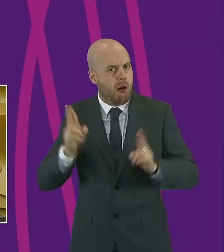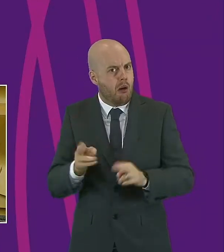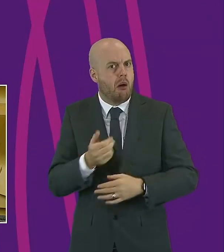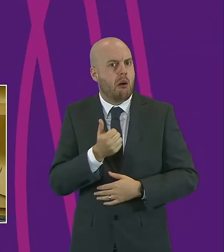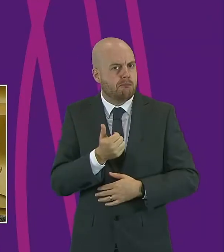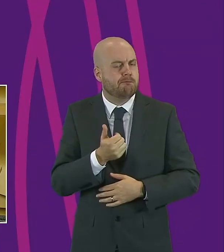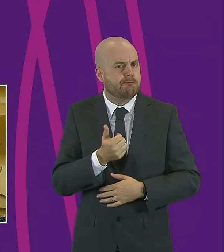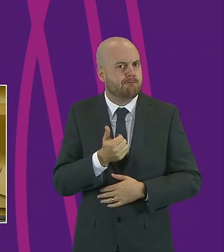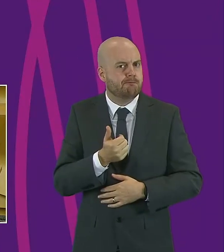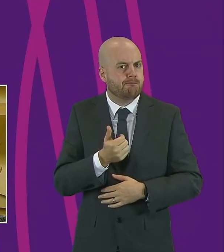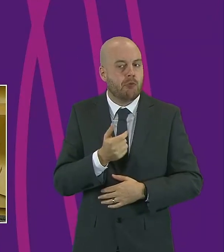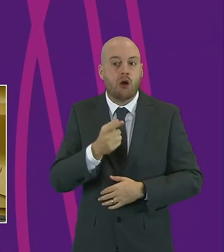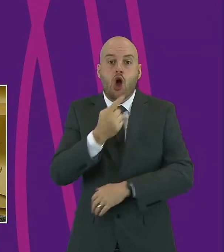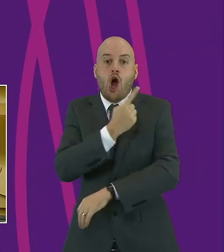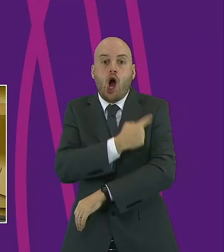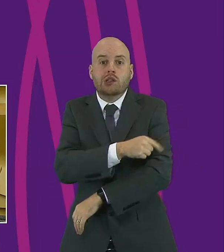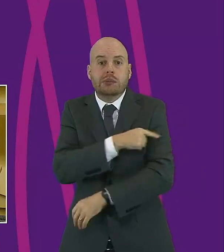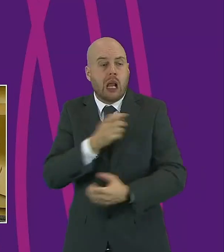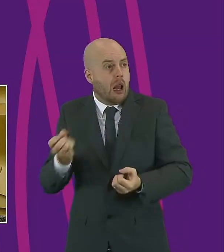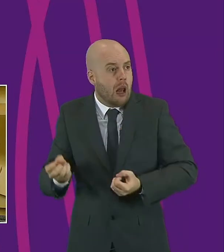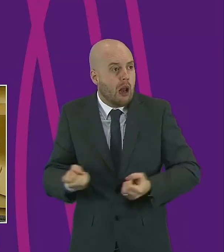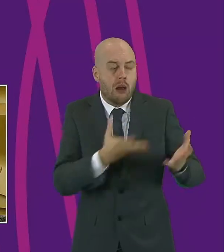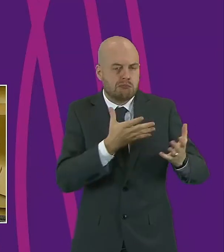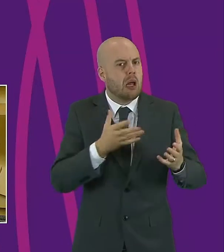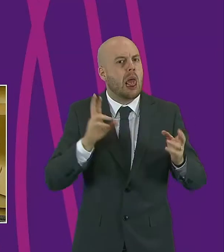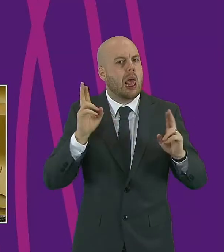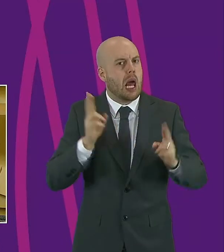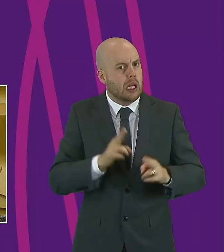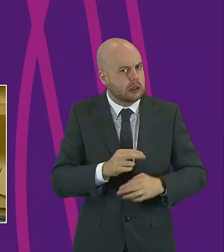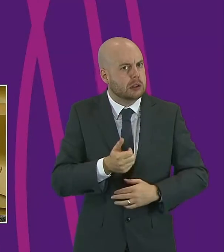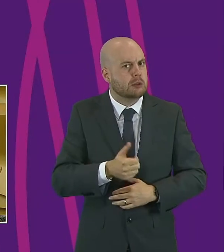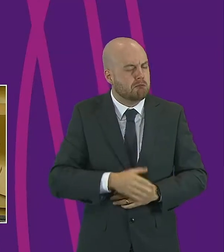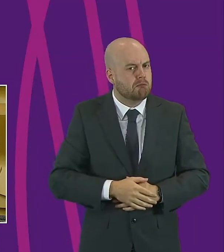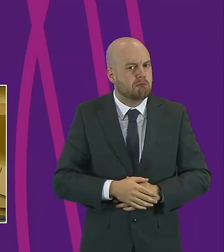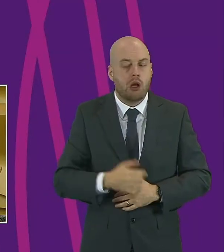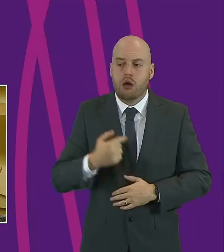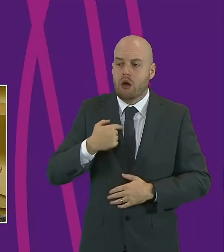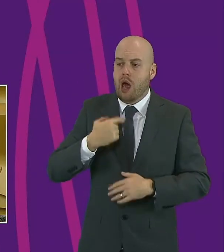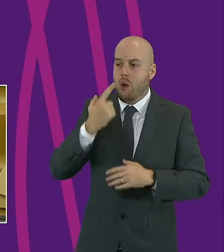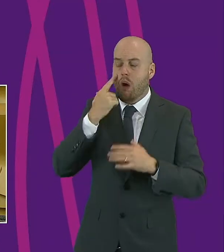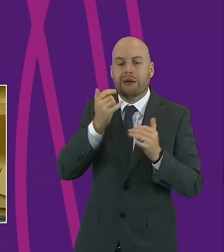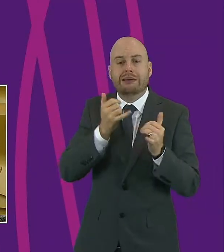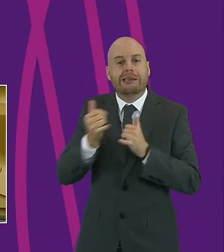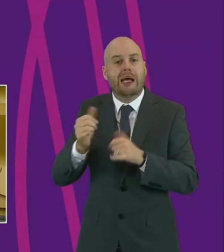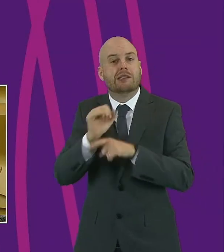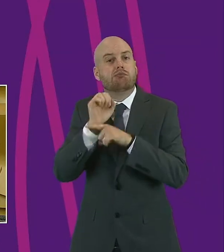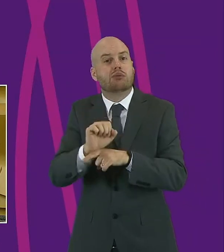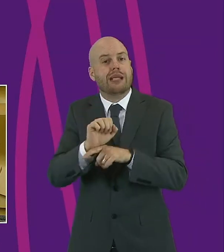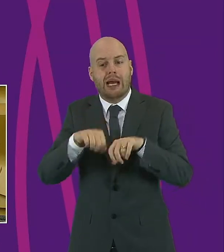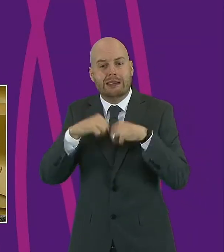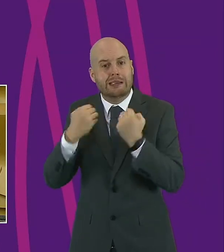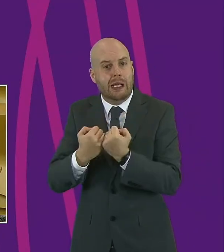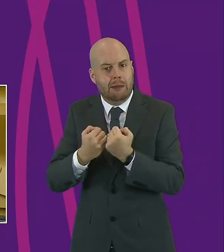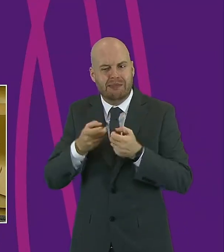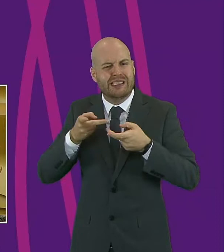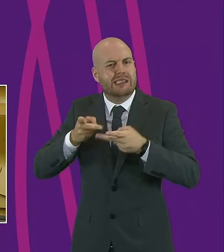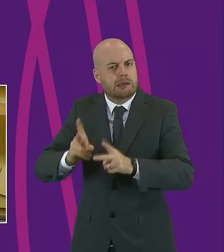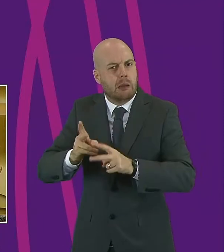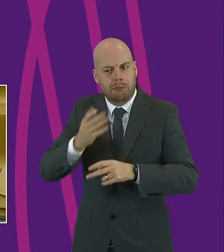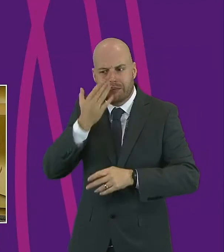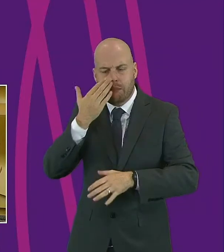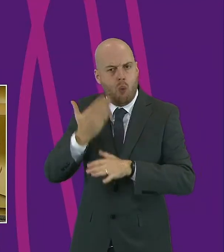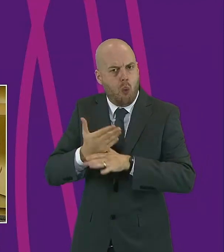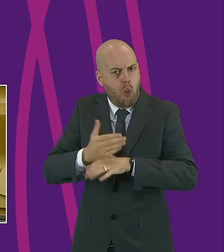and we have strong and growing evidence that our test and protect teams and that system overall is working well. Given